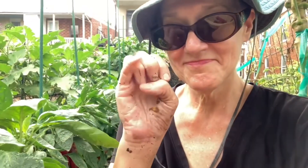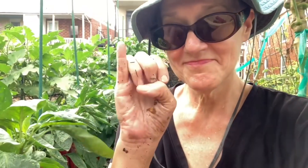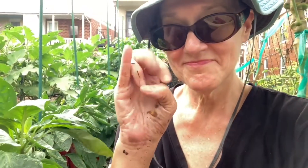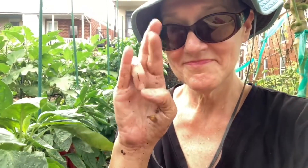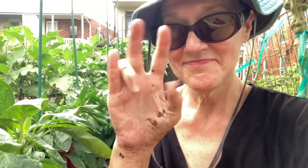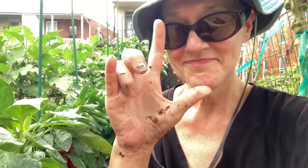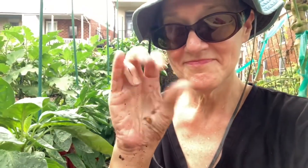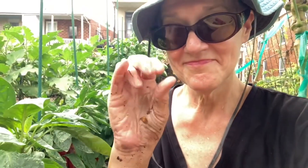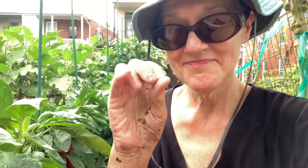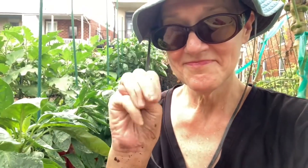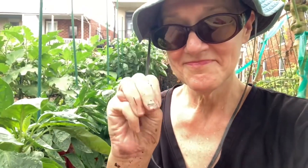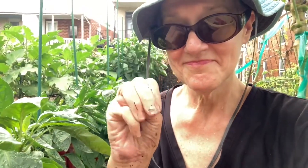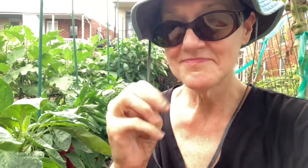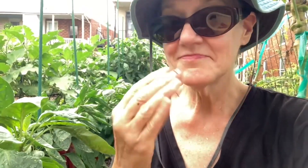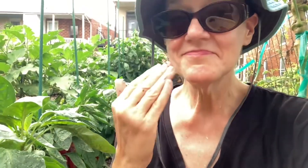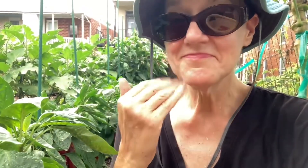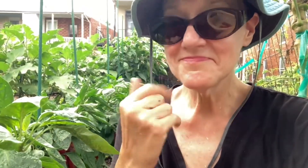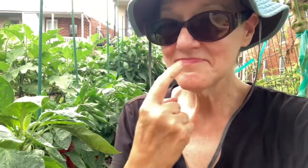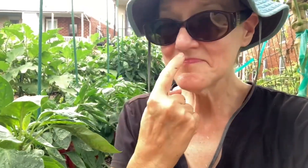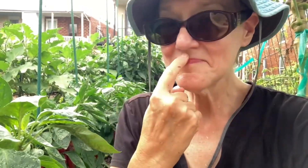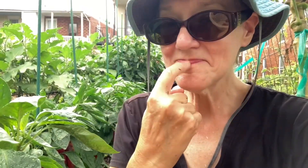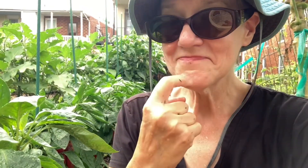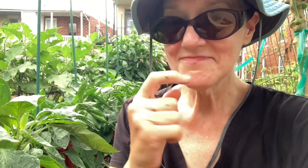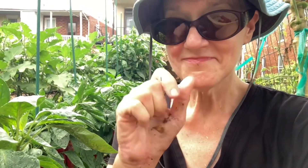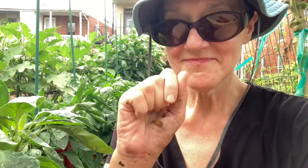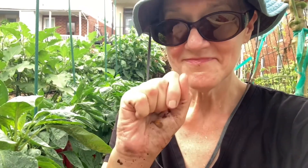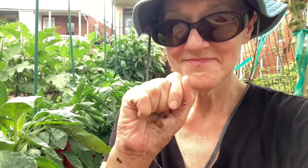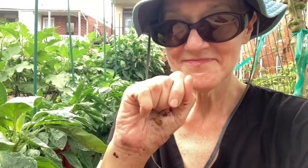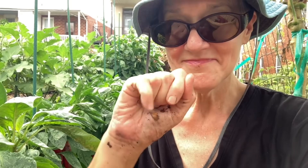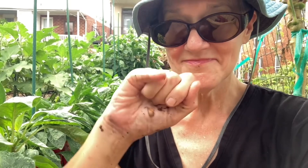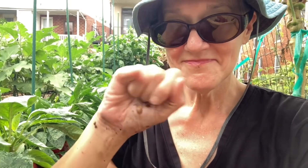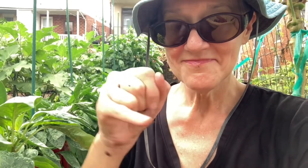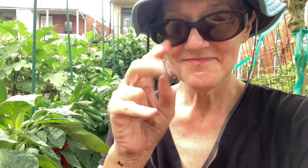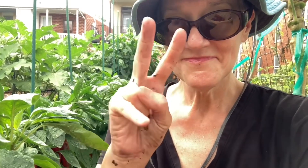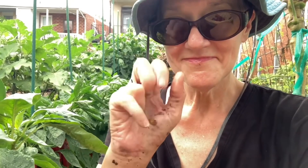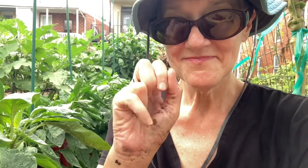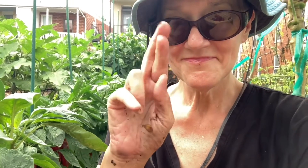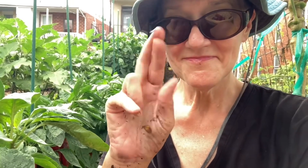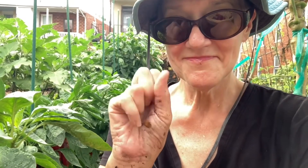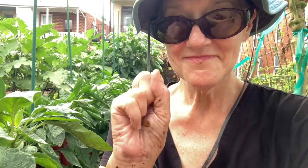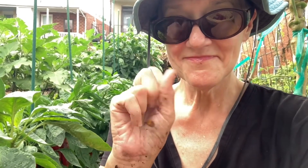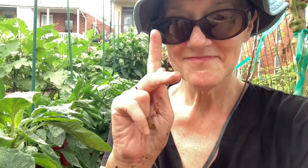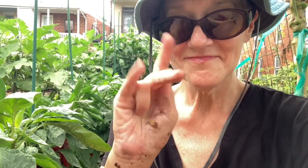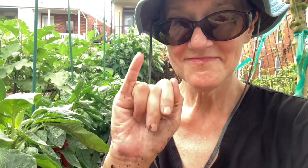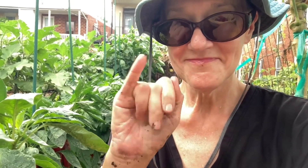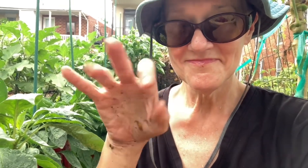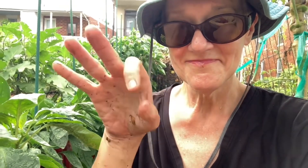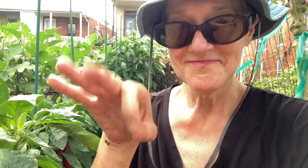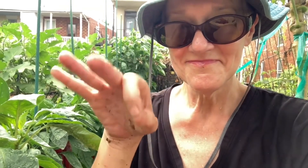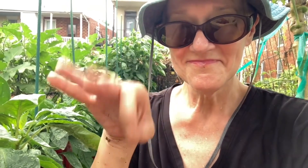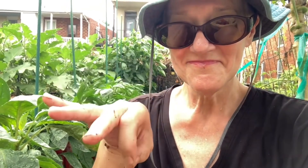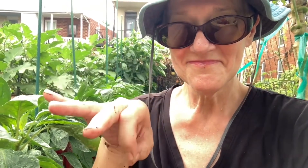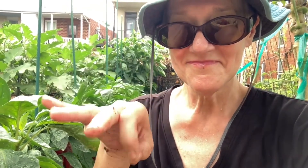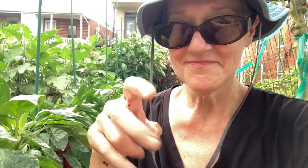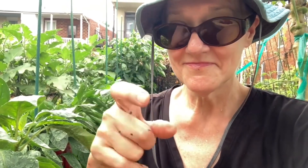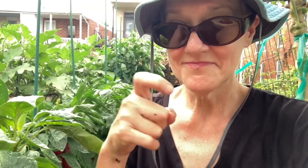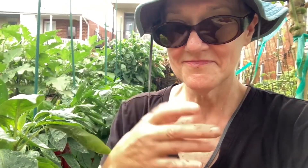This is the Heirloom variety sweet red Ajvarski peppers,